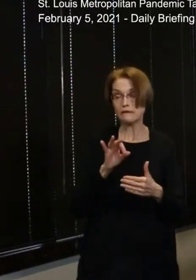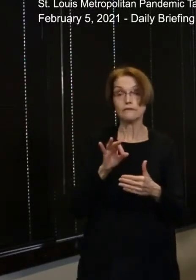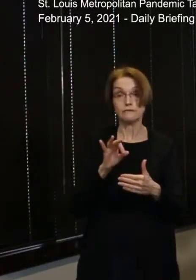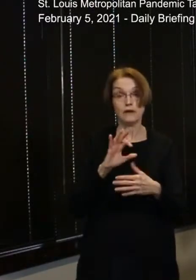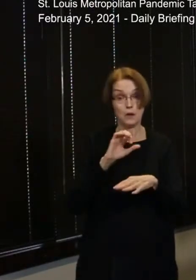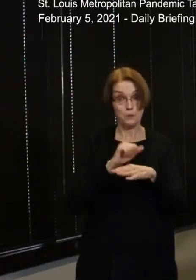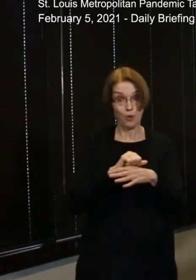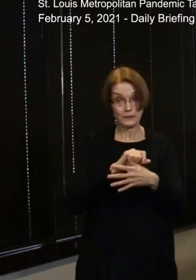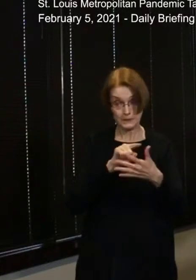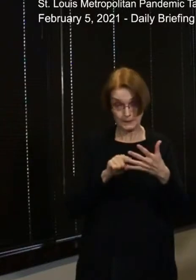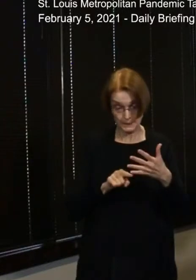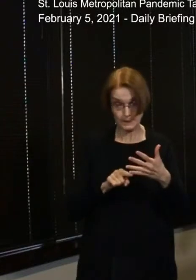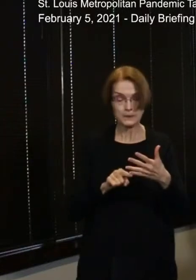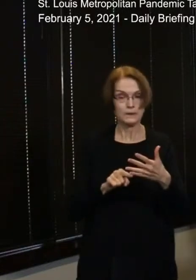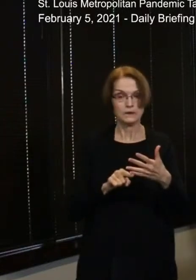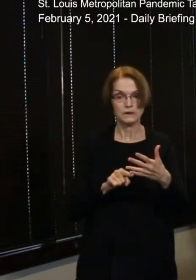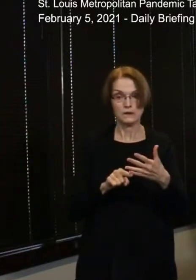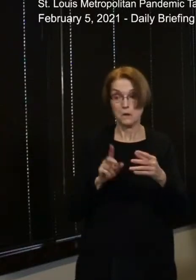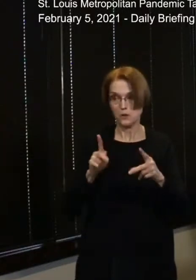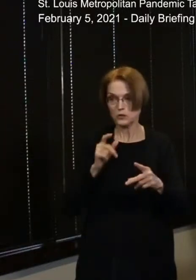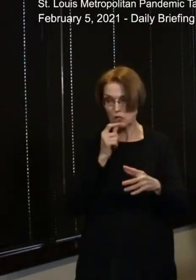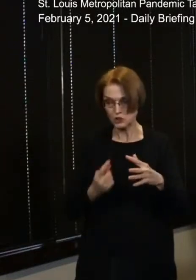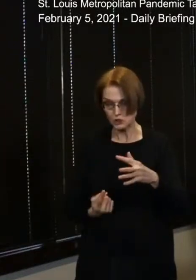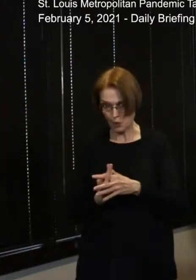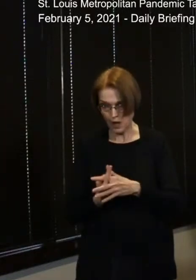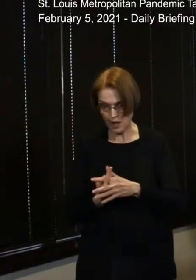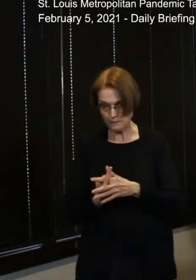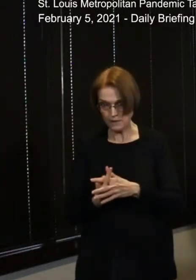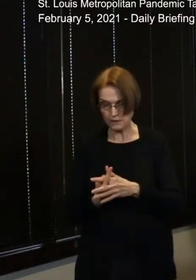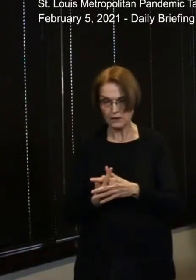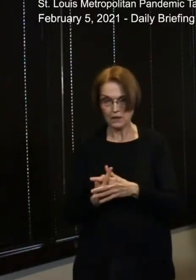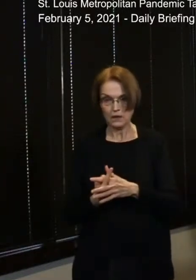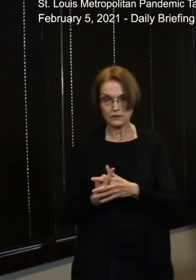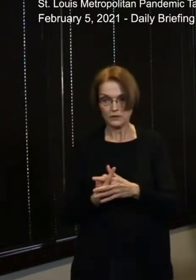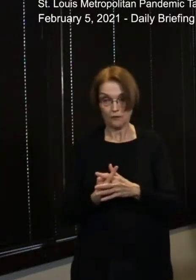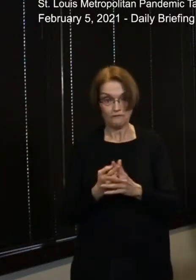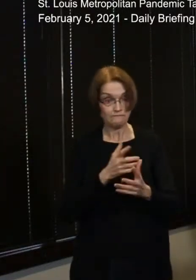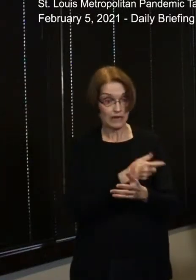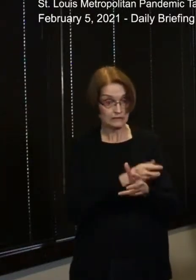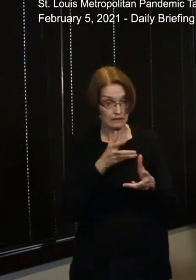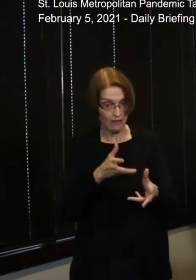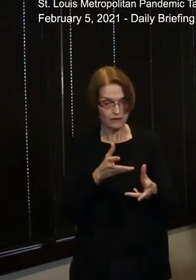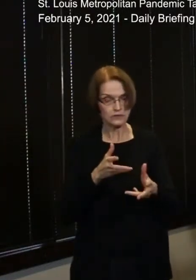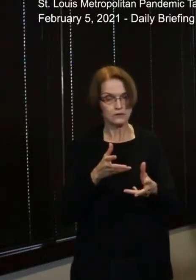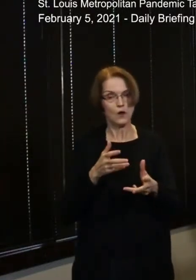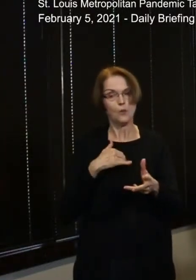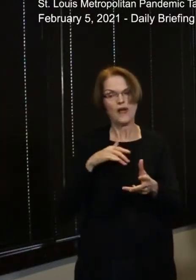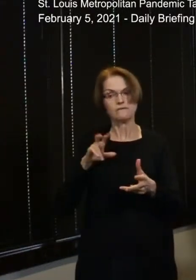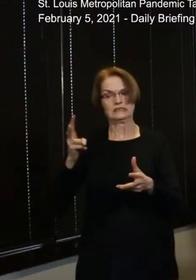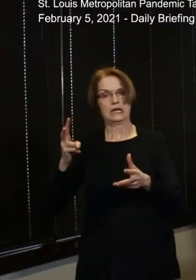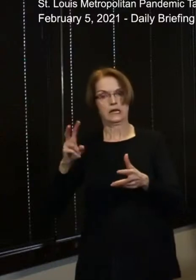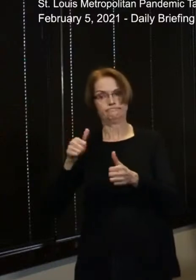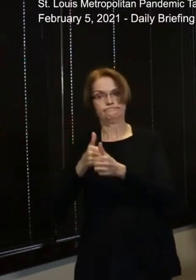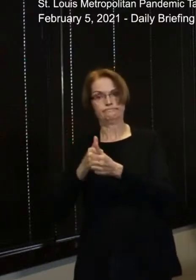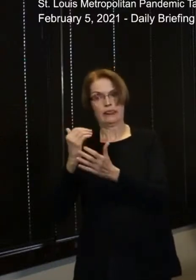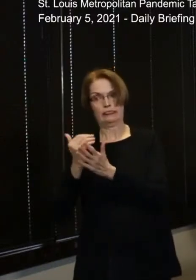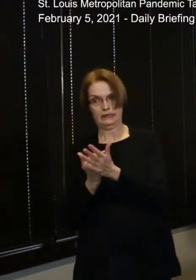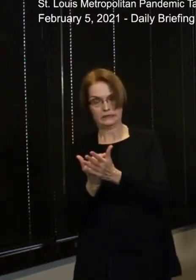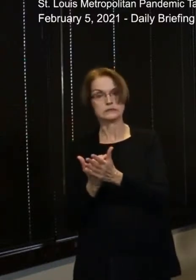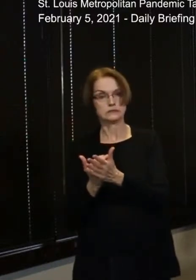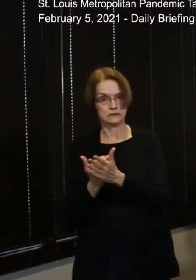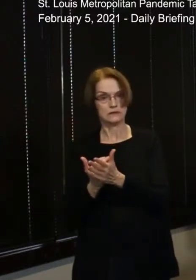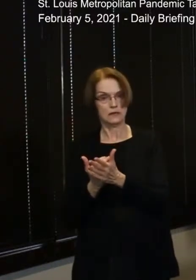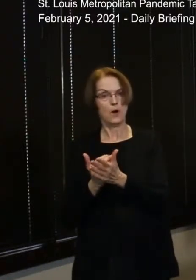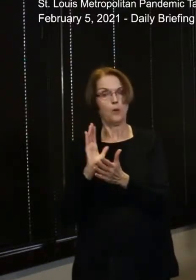we have a backup call list that we can bring people in that are on the list to get scheduled. So no vaccines are going to waste. There